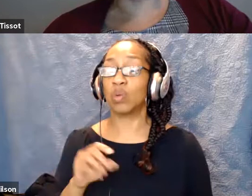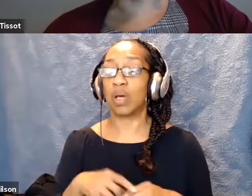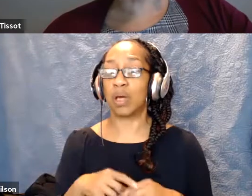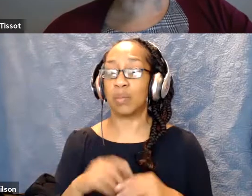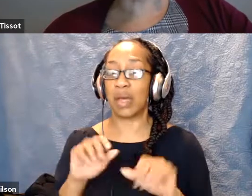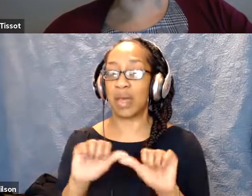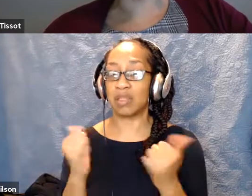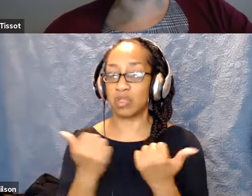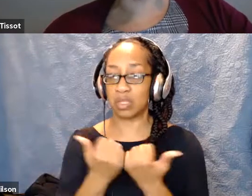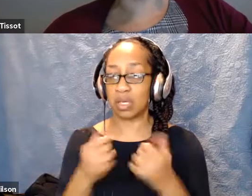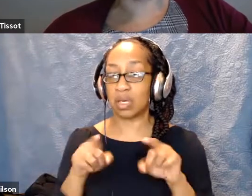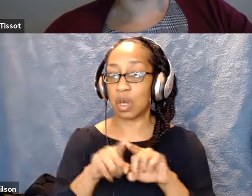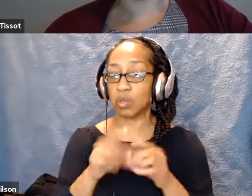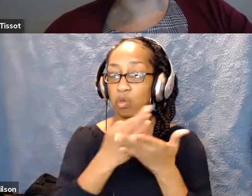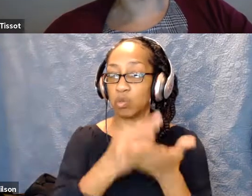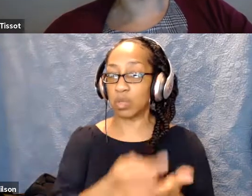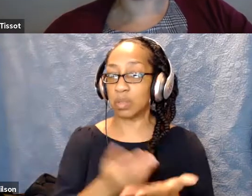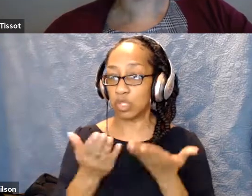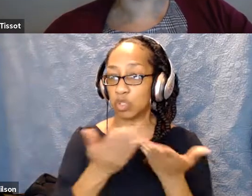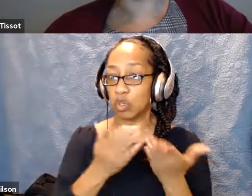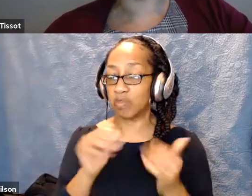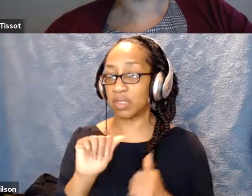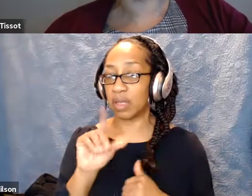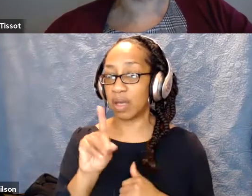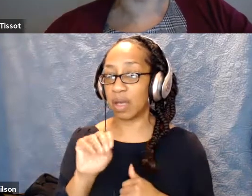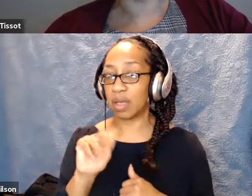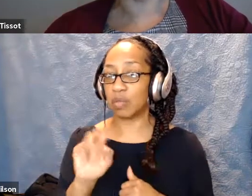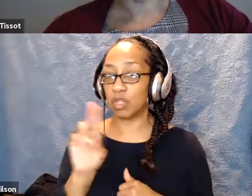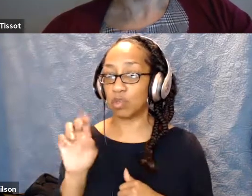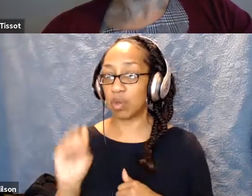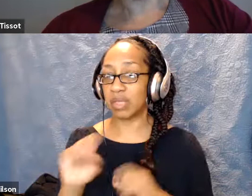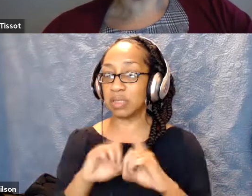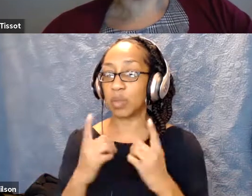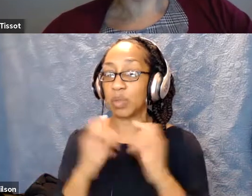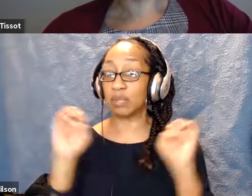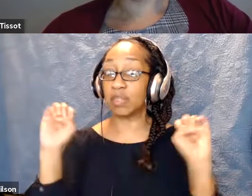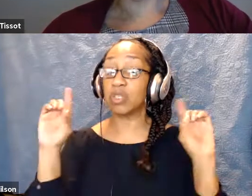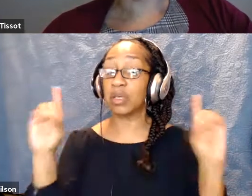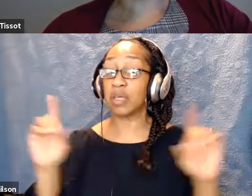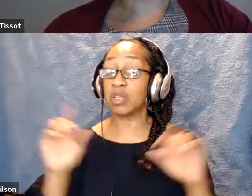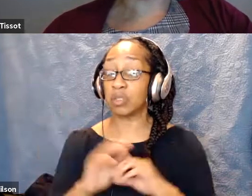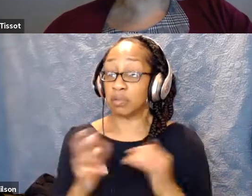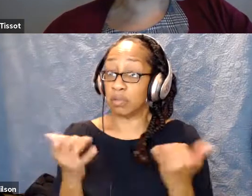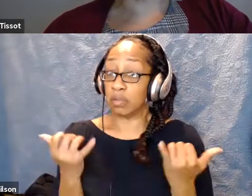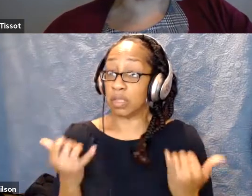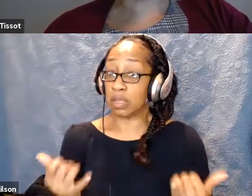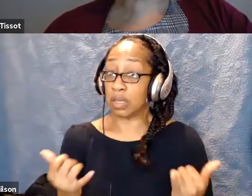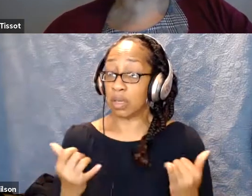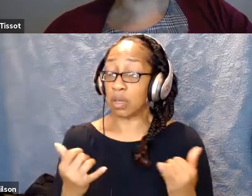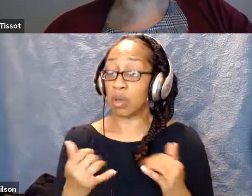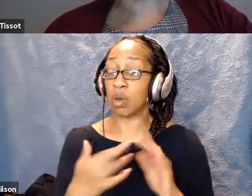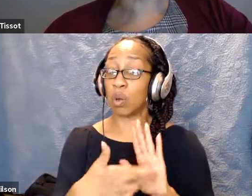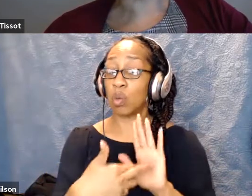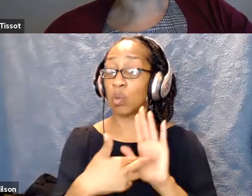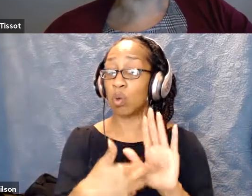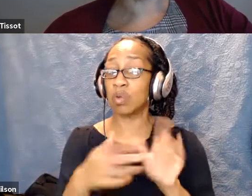the Rehabilitation Service Administration in the U.S. Department of Education. In her current role, she is responsible for managing the